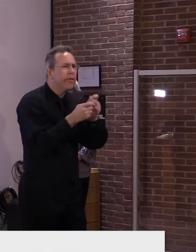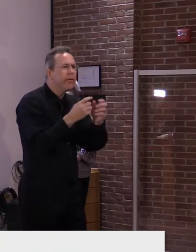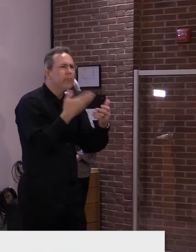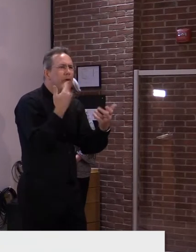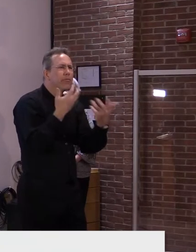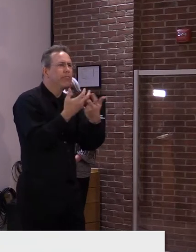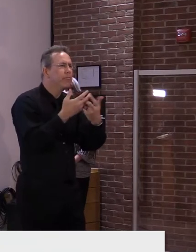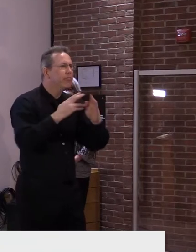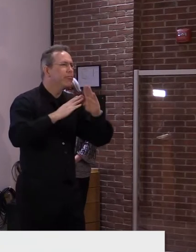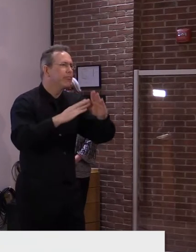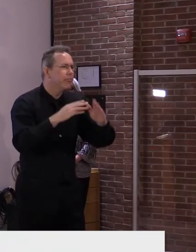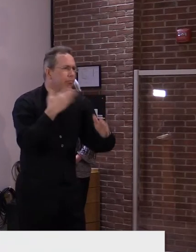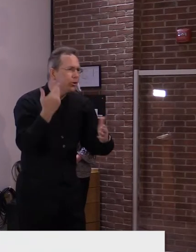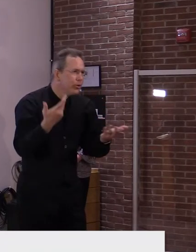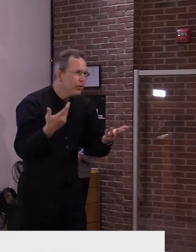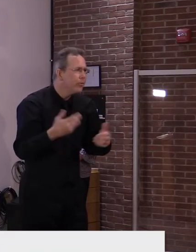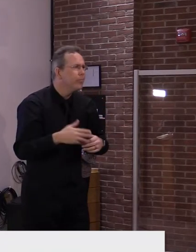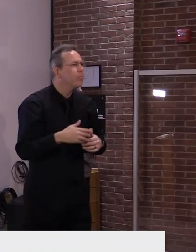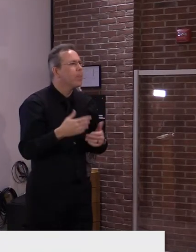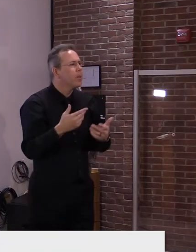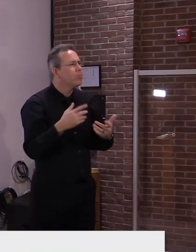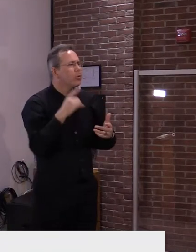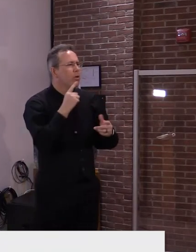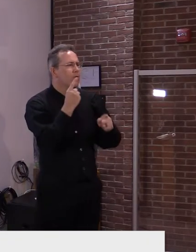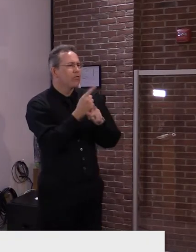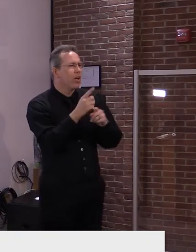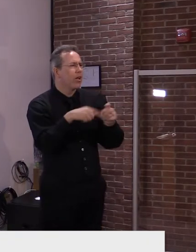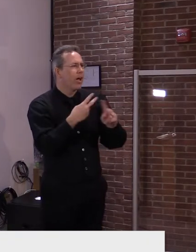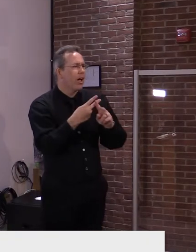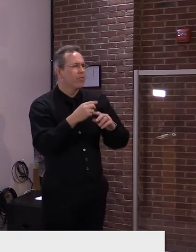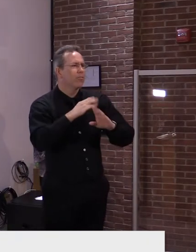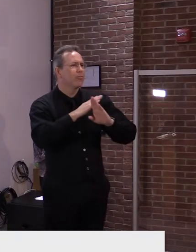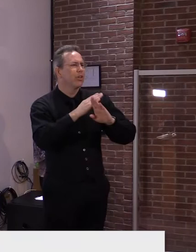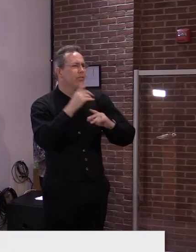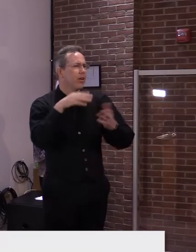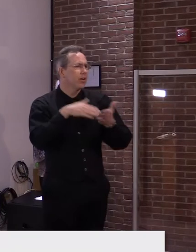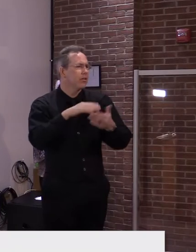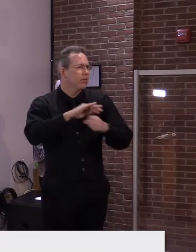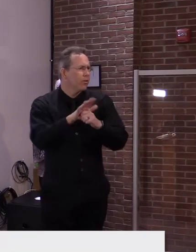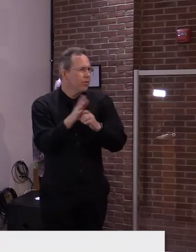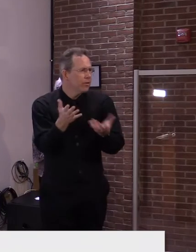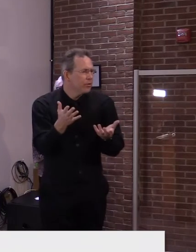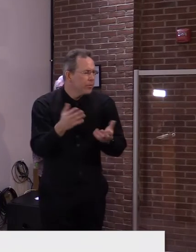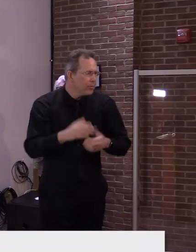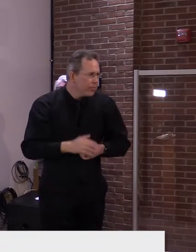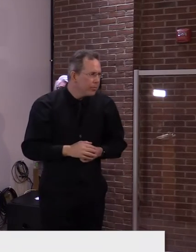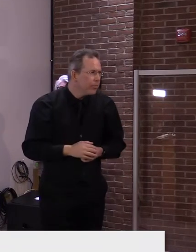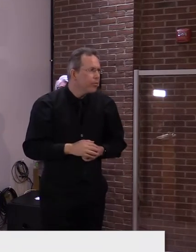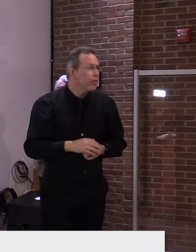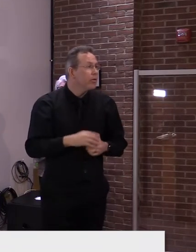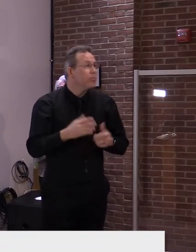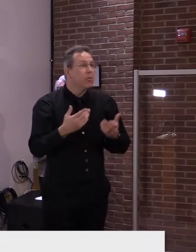there's variant strains that have taken over and we're concerned about the fact that current vaccines may not